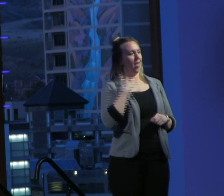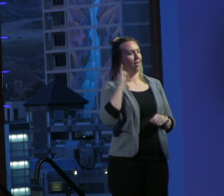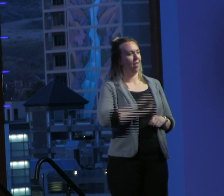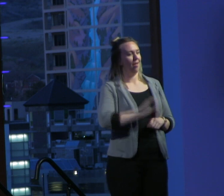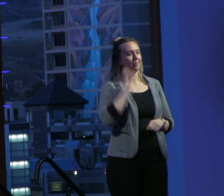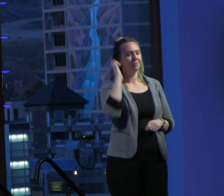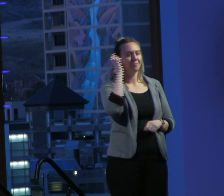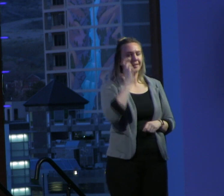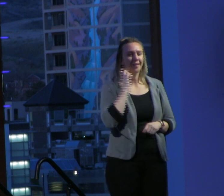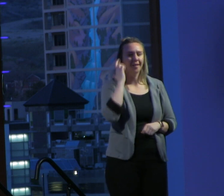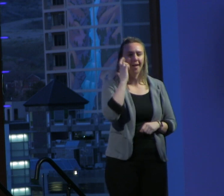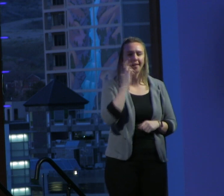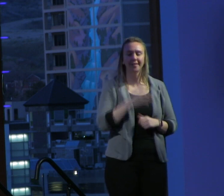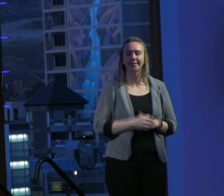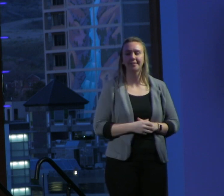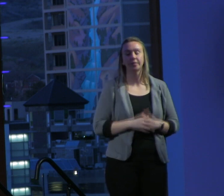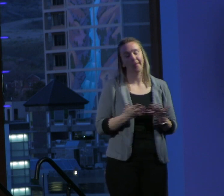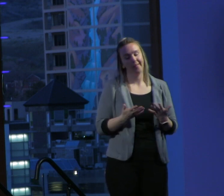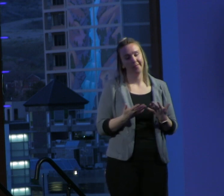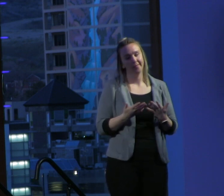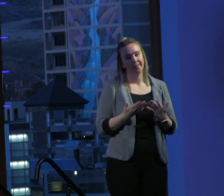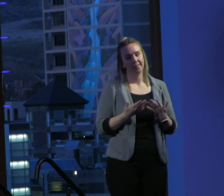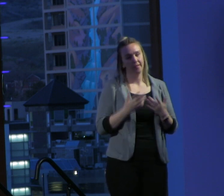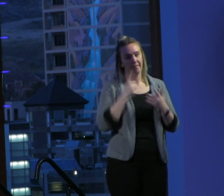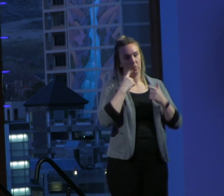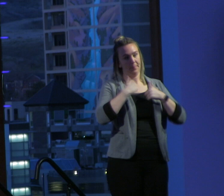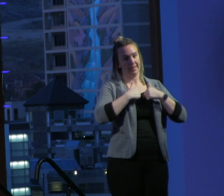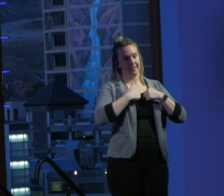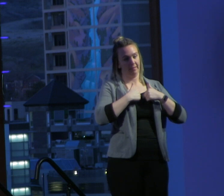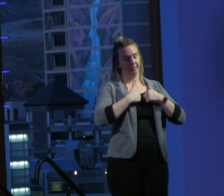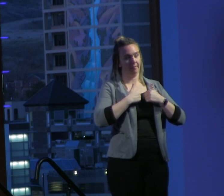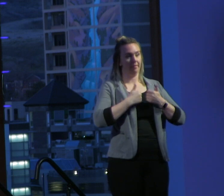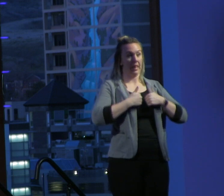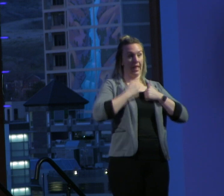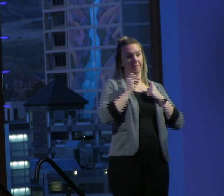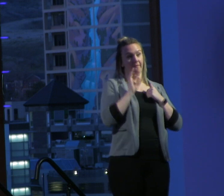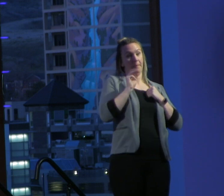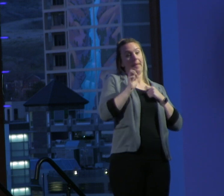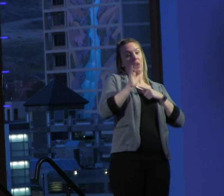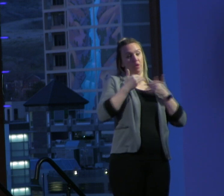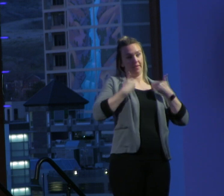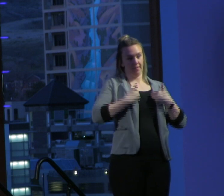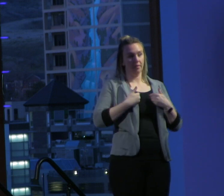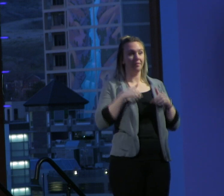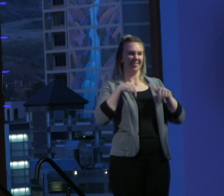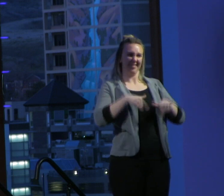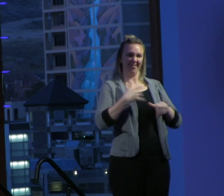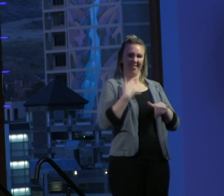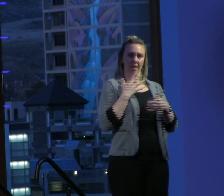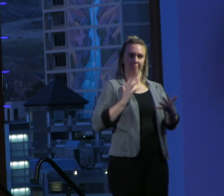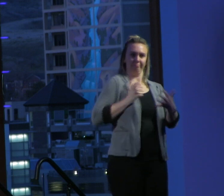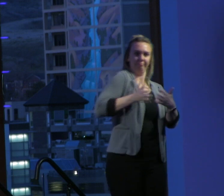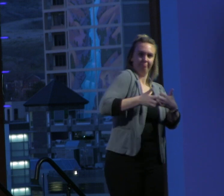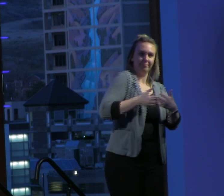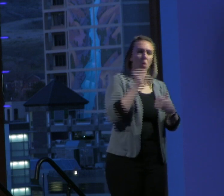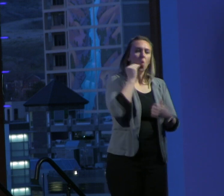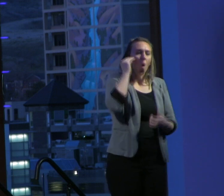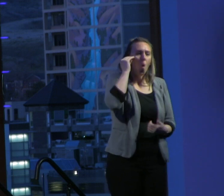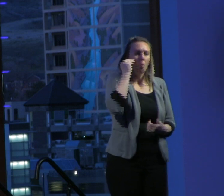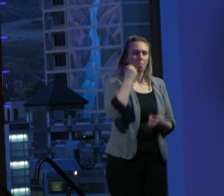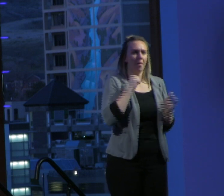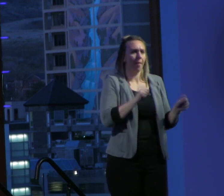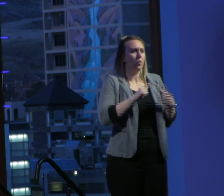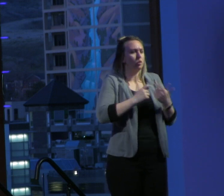realized that, and according to me, Life for Mary, this is one of my homes in terms of